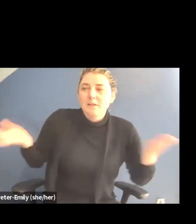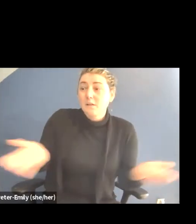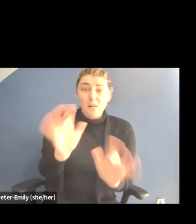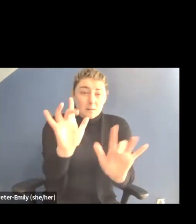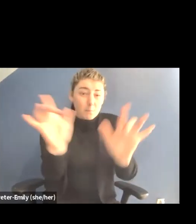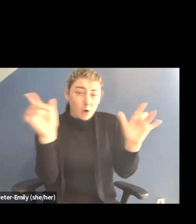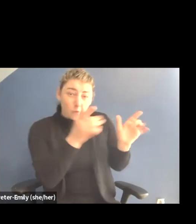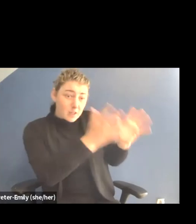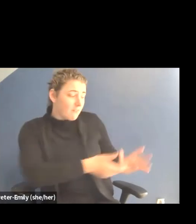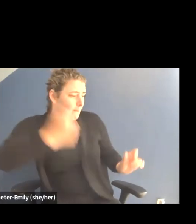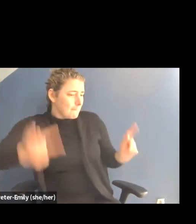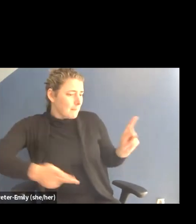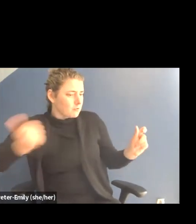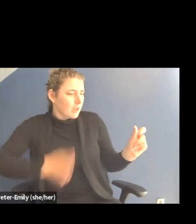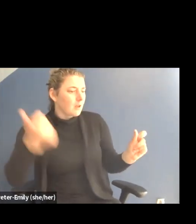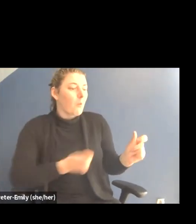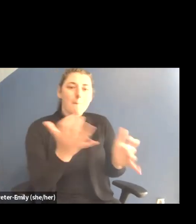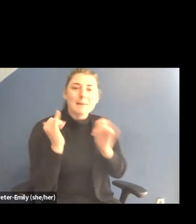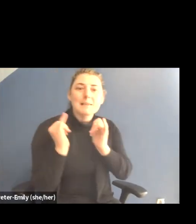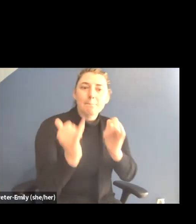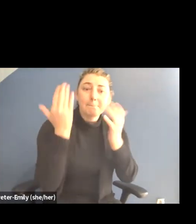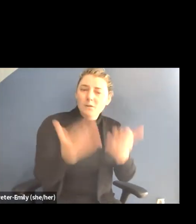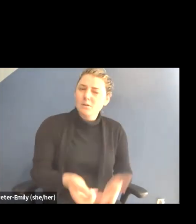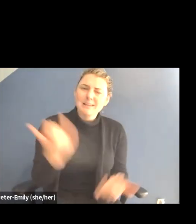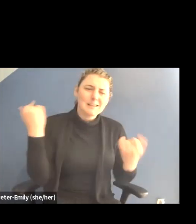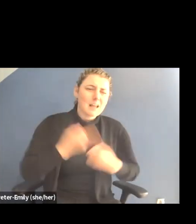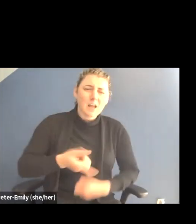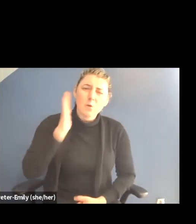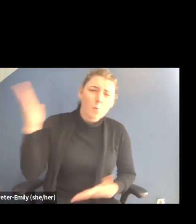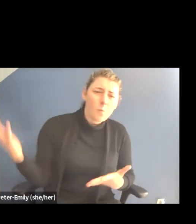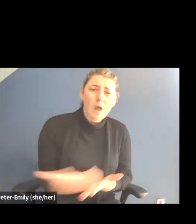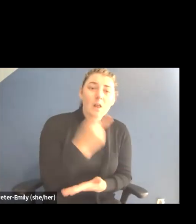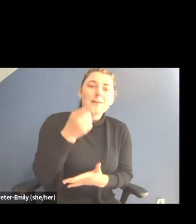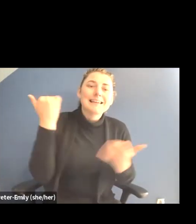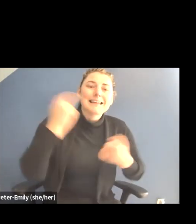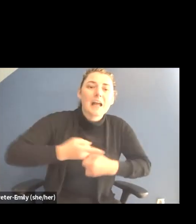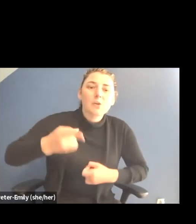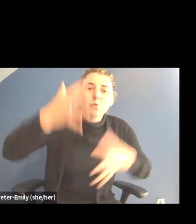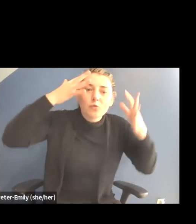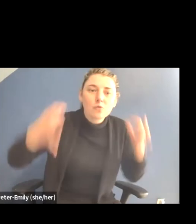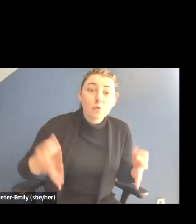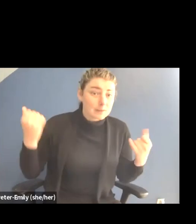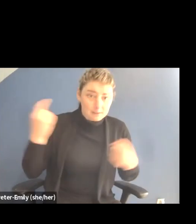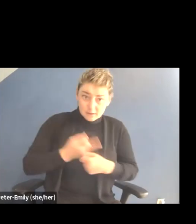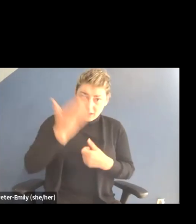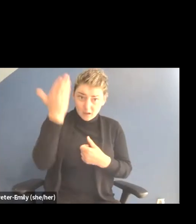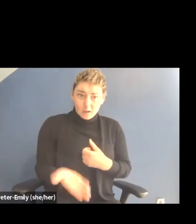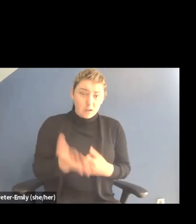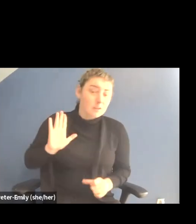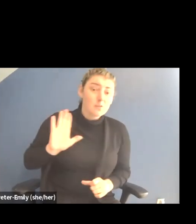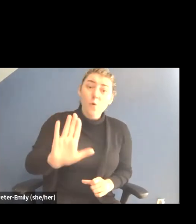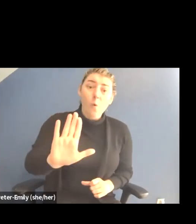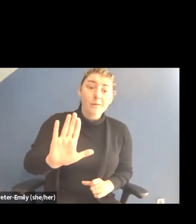leave. Today you will, and today you choose, and today is